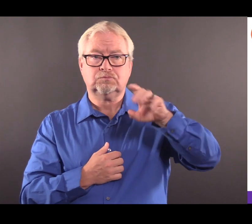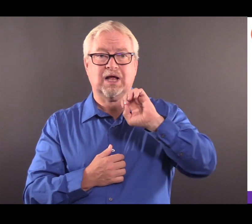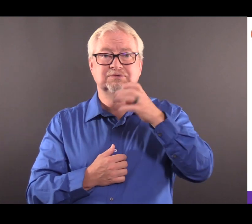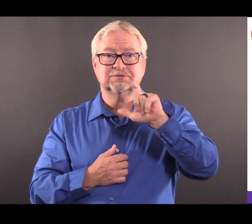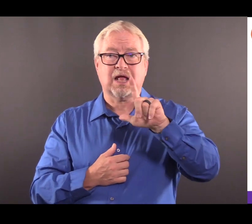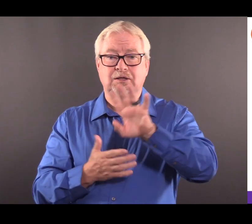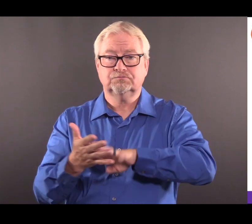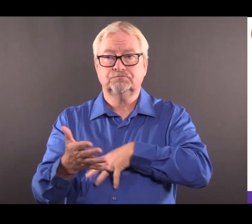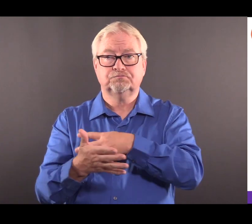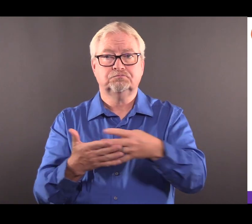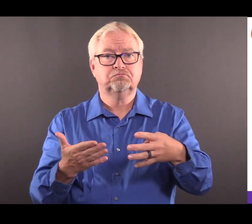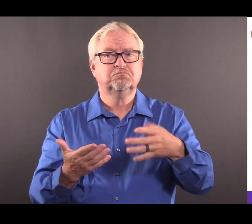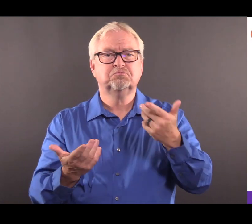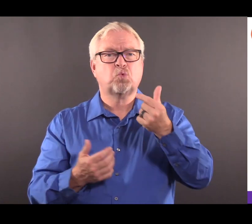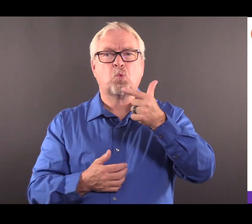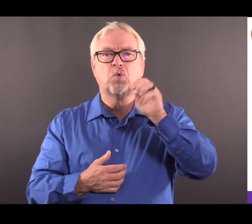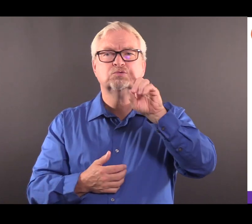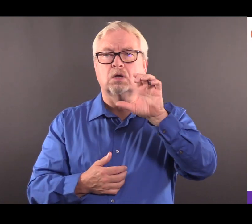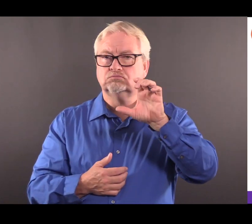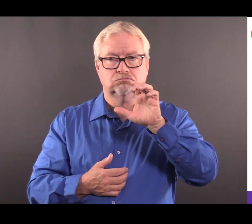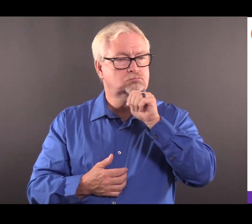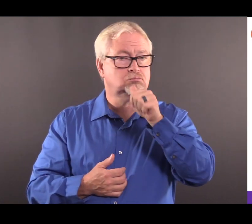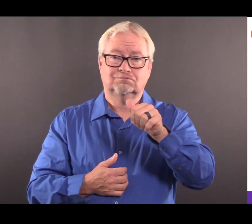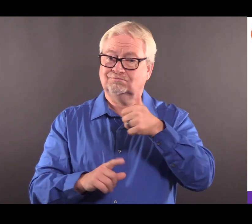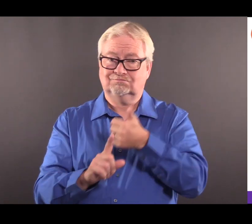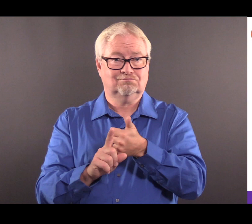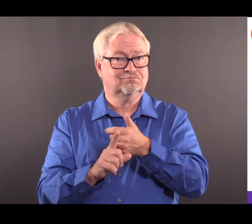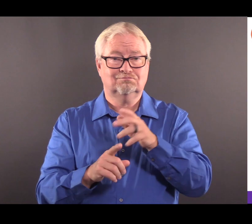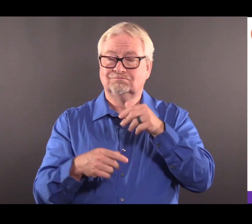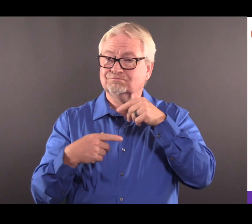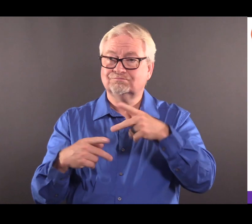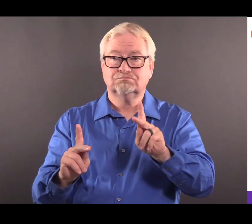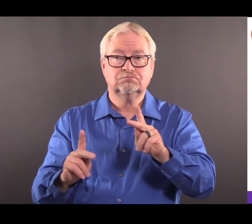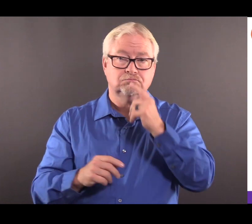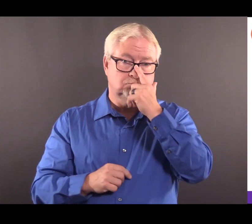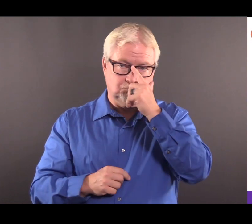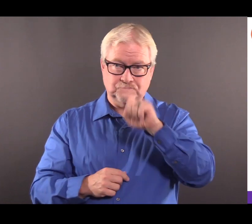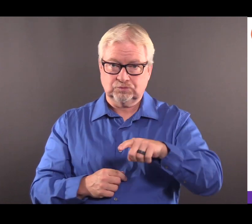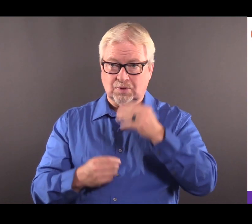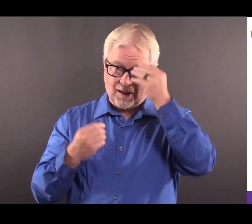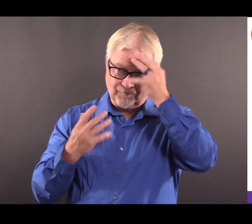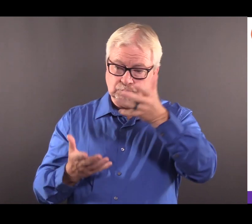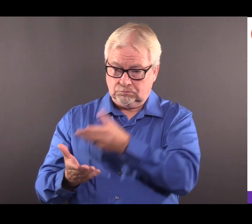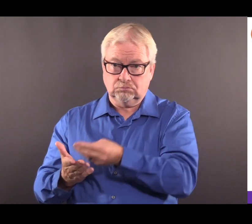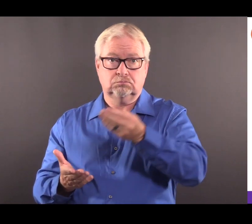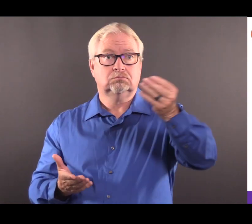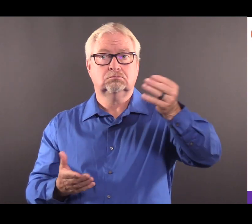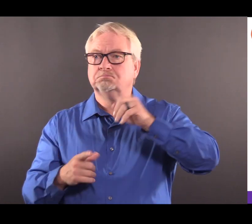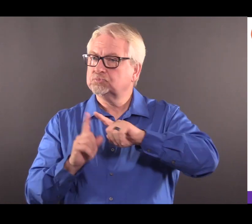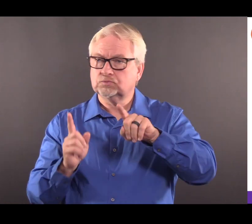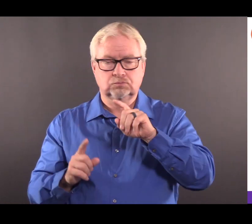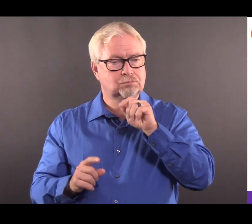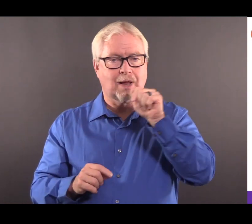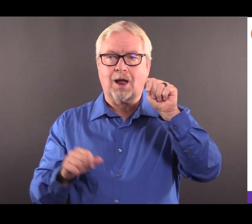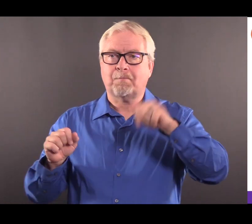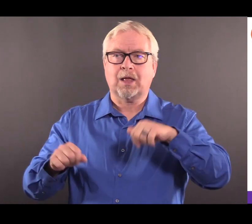that Excel sheets and Google Docs are not relational databases. They collect information but do not